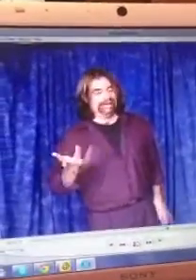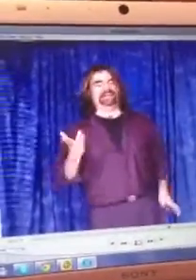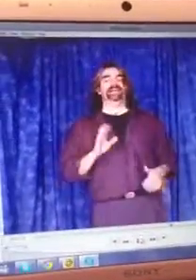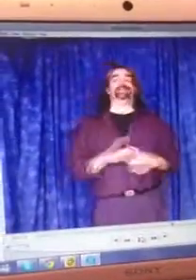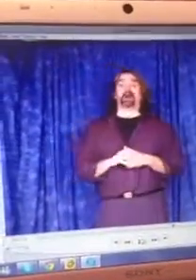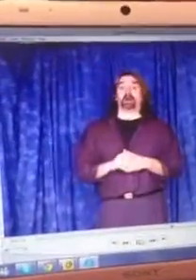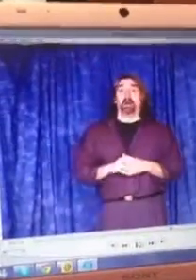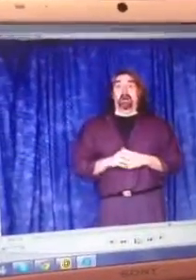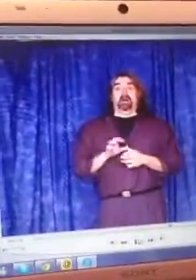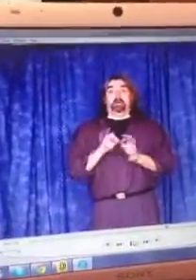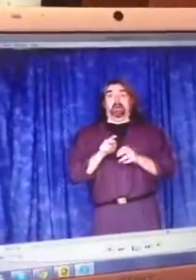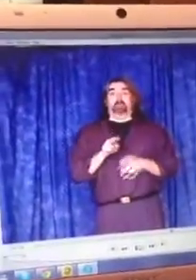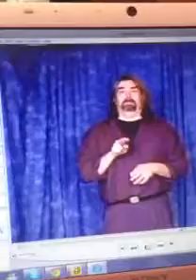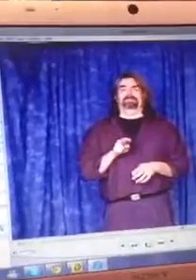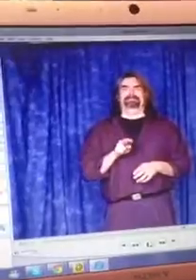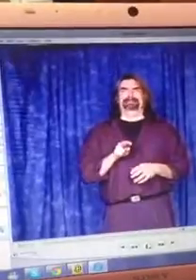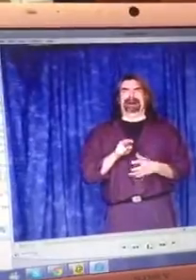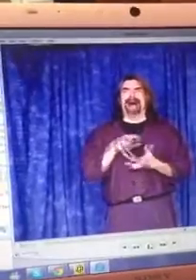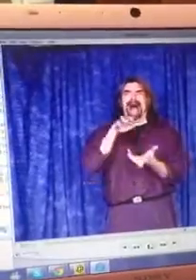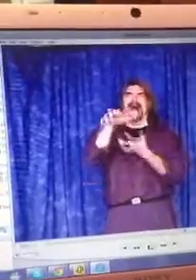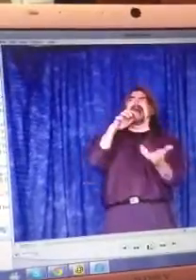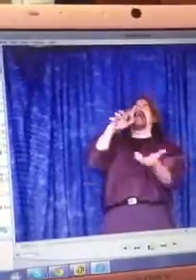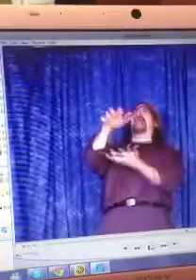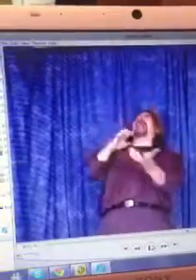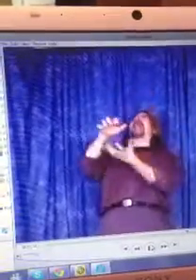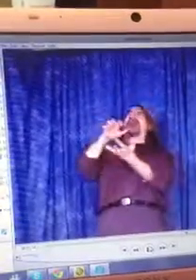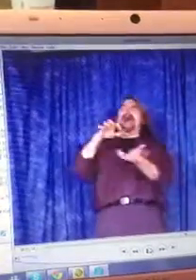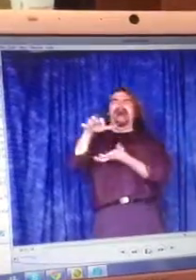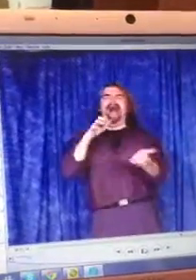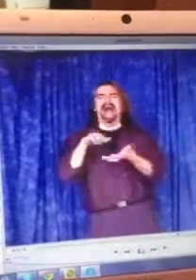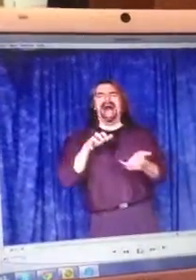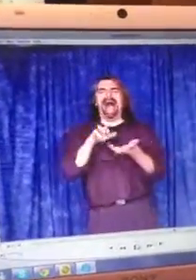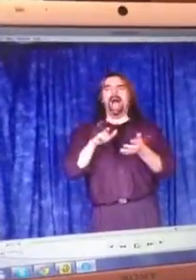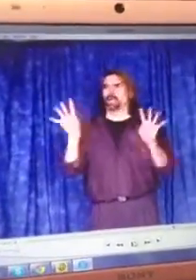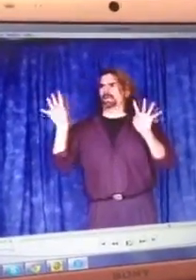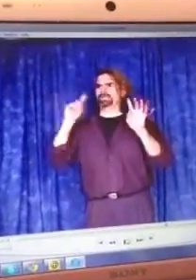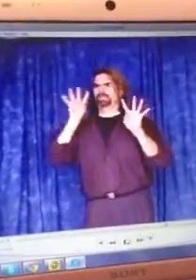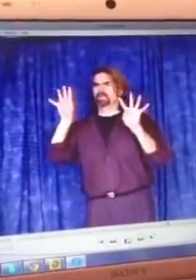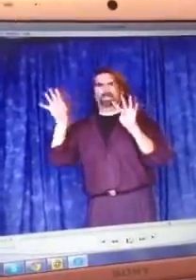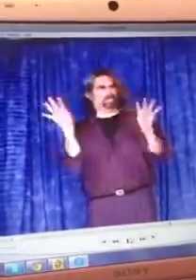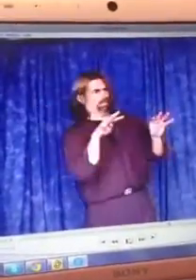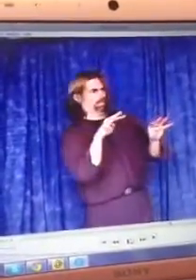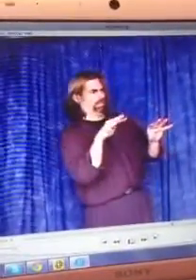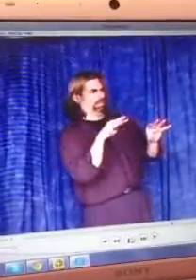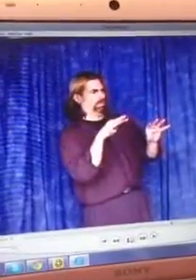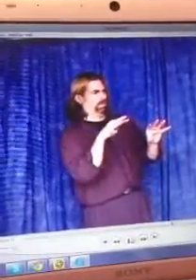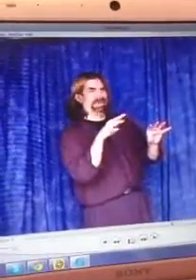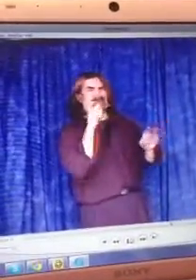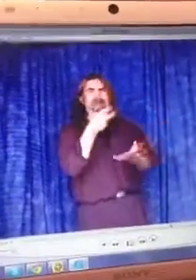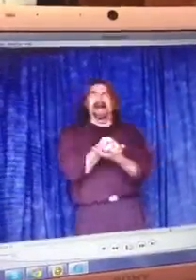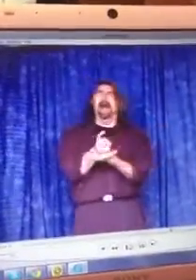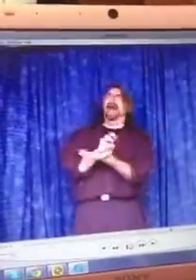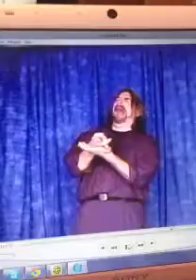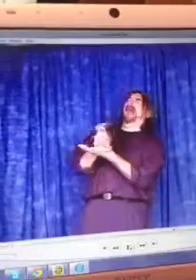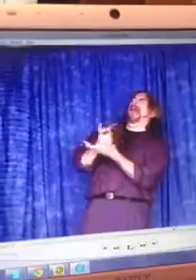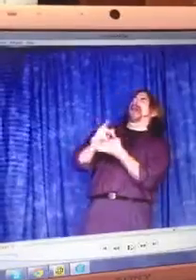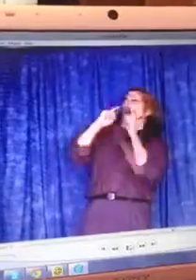to ejaculate. And the people that were watching the interpreter really just started laughing, and so the deaf people were